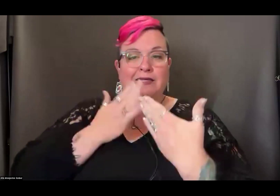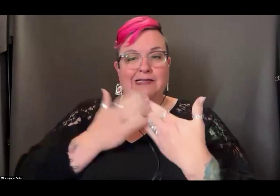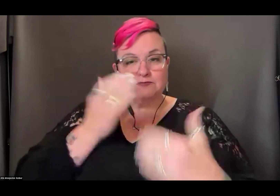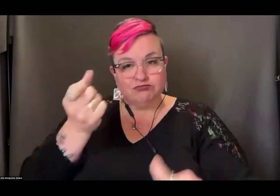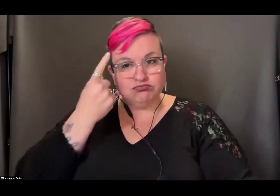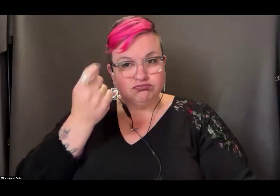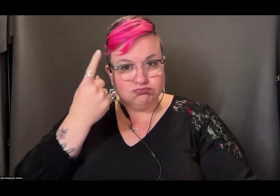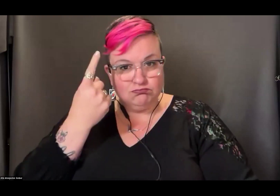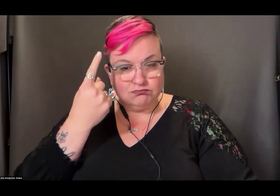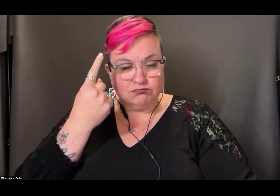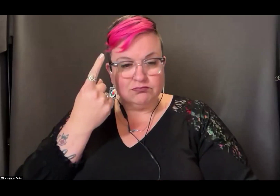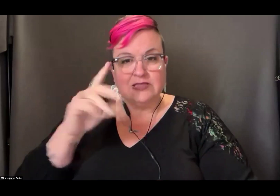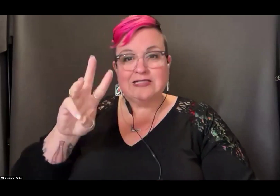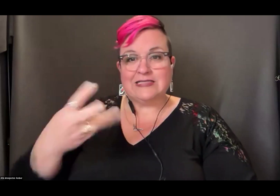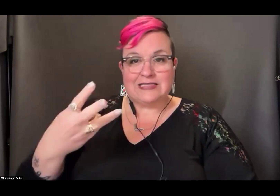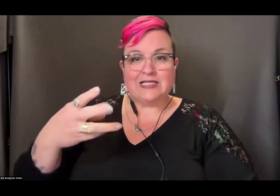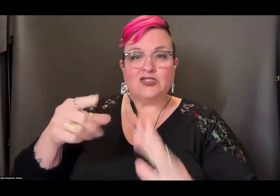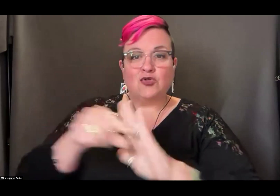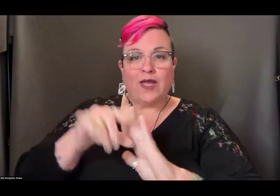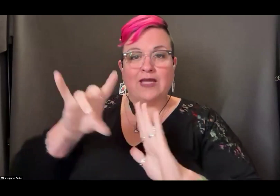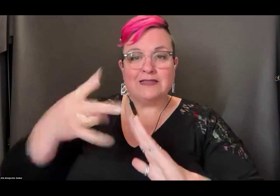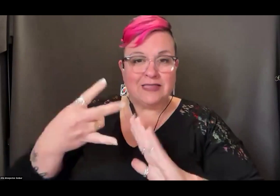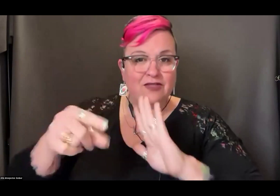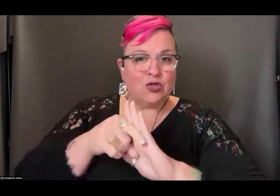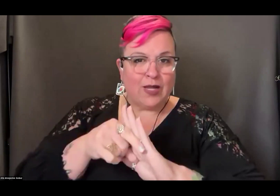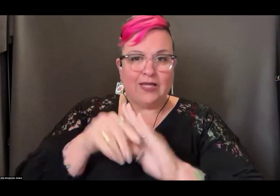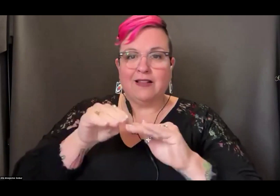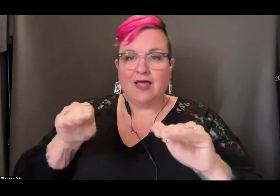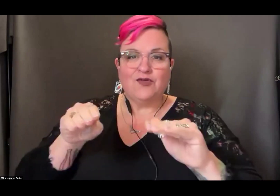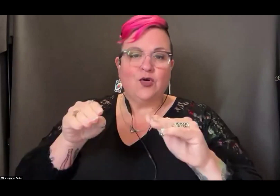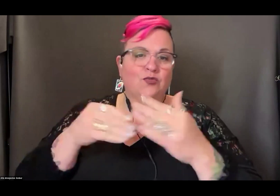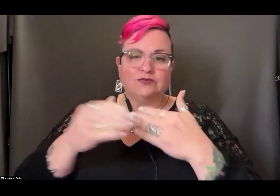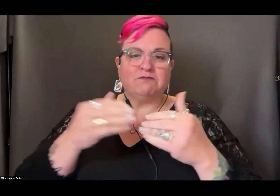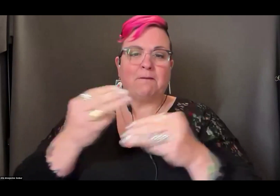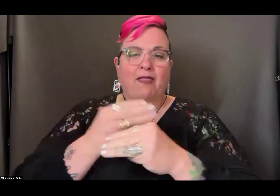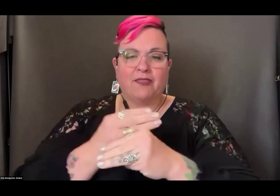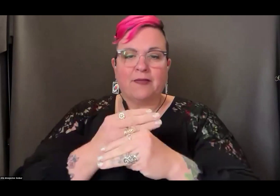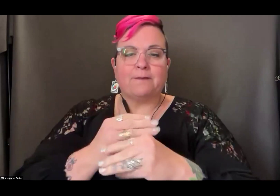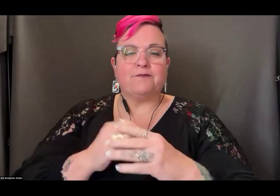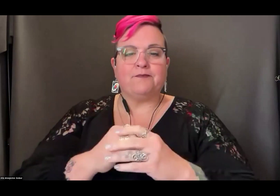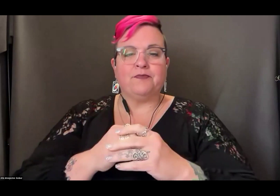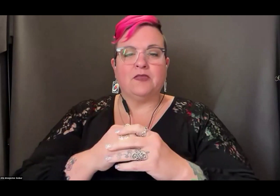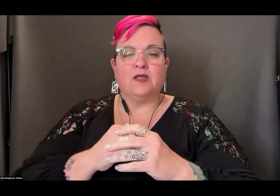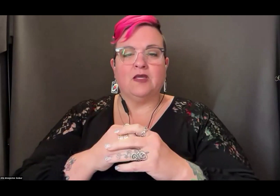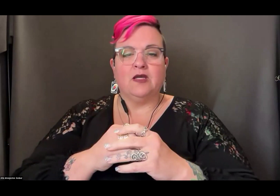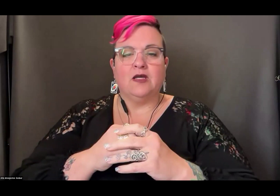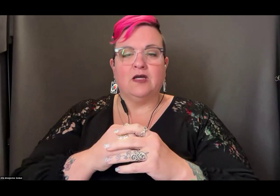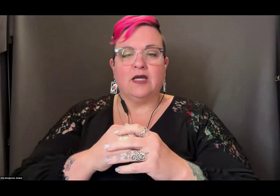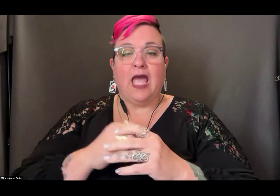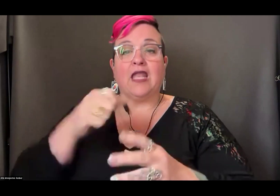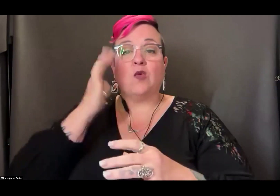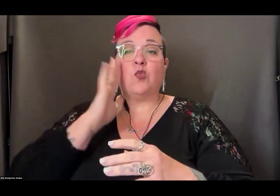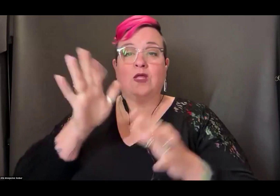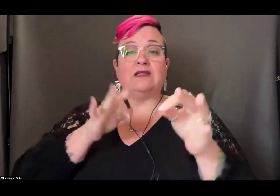understand, sixth grade, seventh grade level, what have you. And all that is to tell the model how